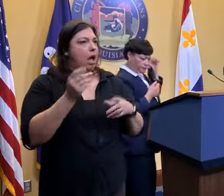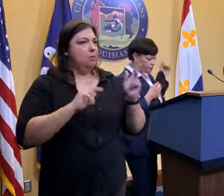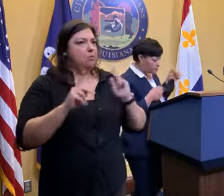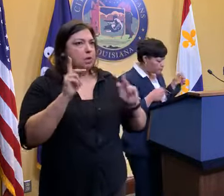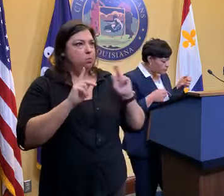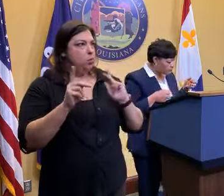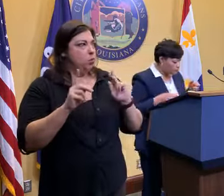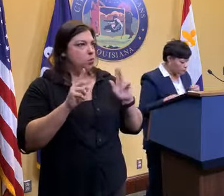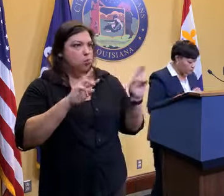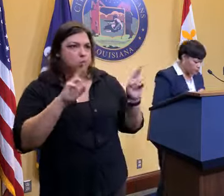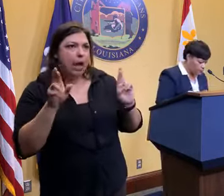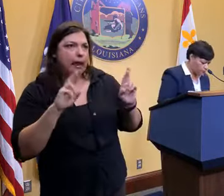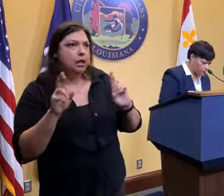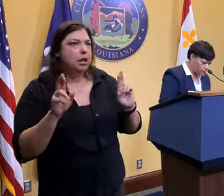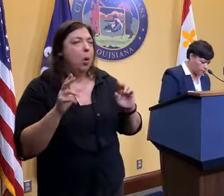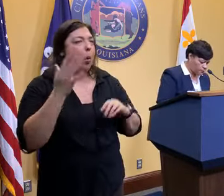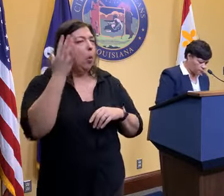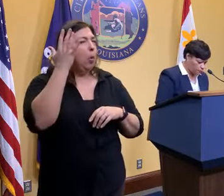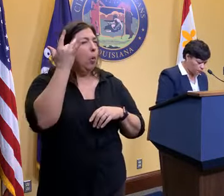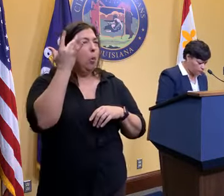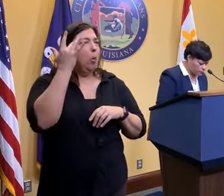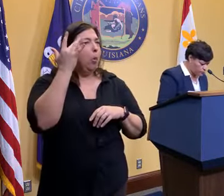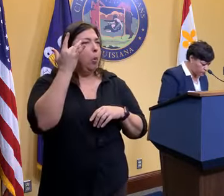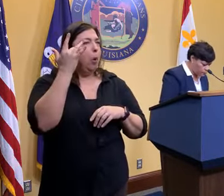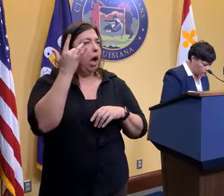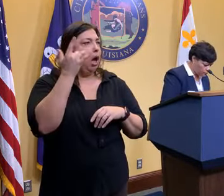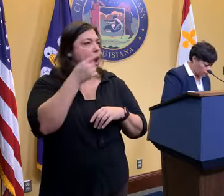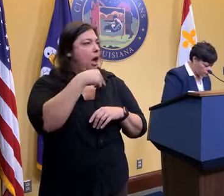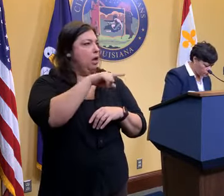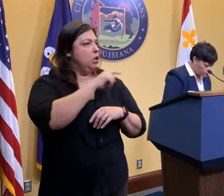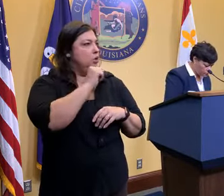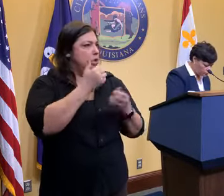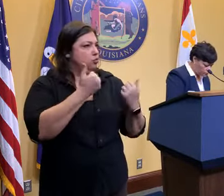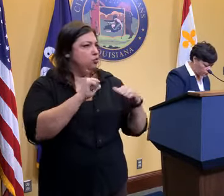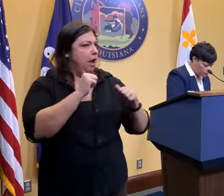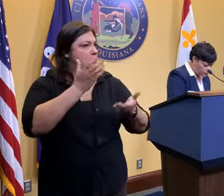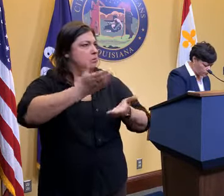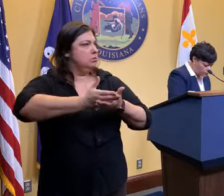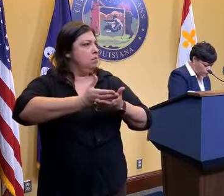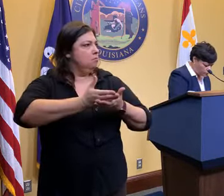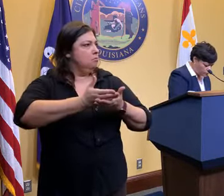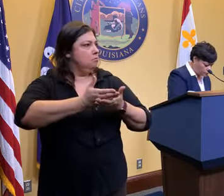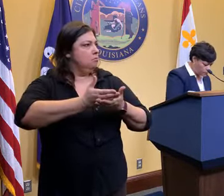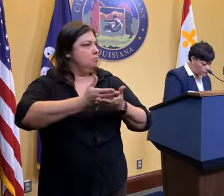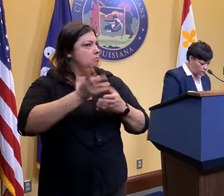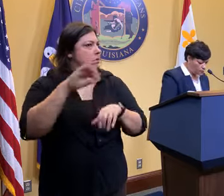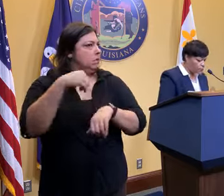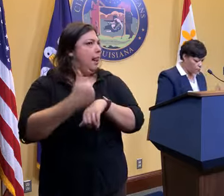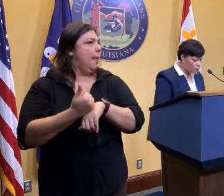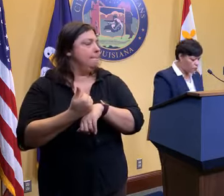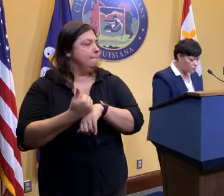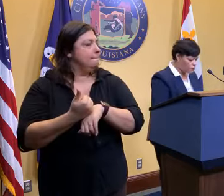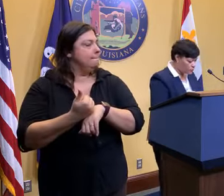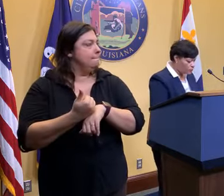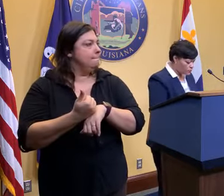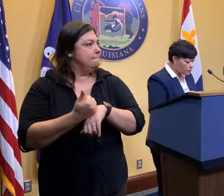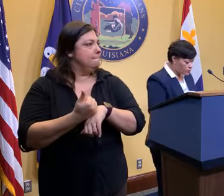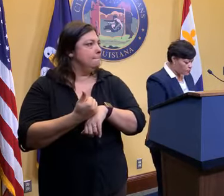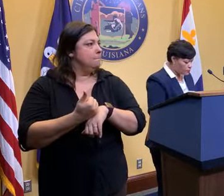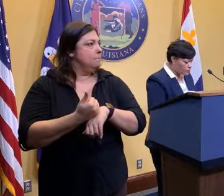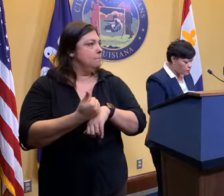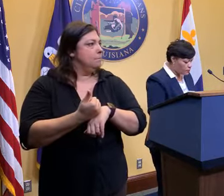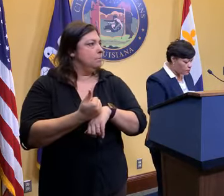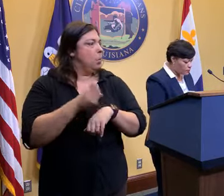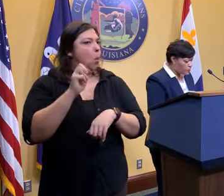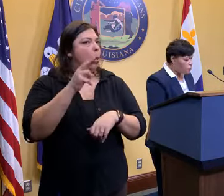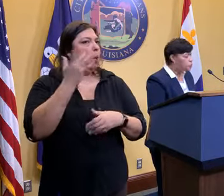preparing for it, why were no efforts made to prevent the organizers from setting up or for the